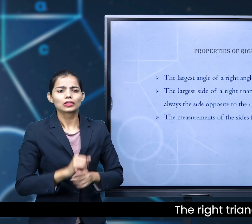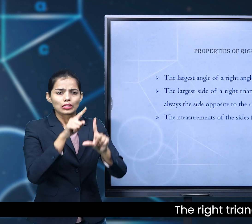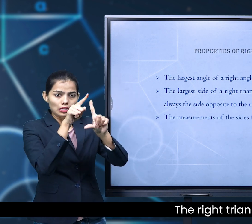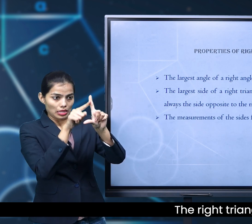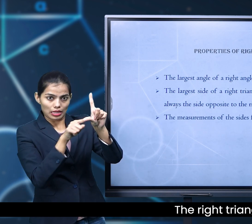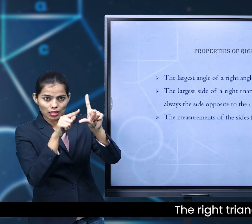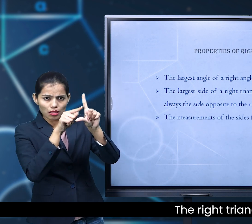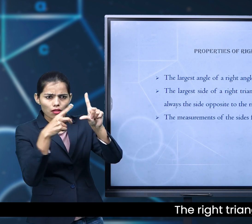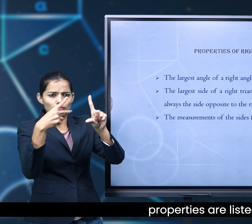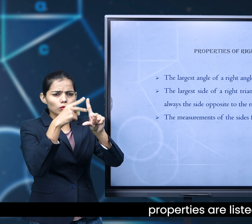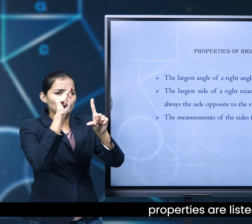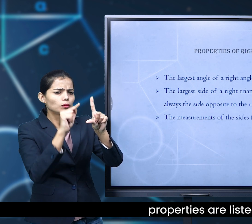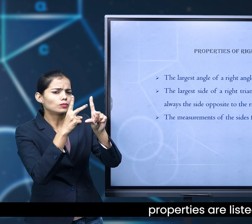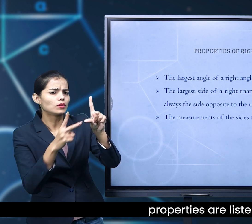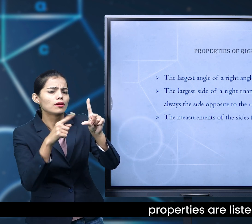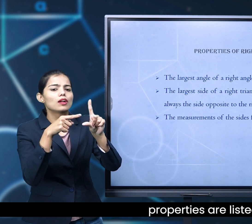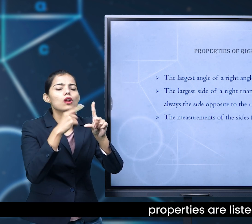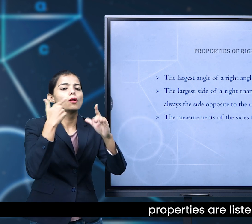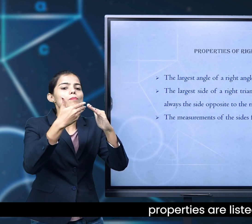The right triangle properties are listed below.